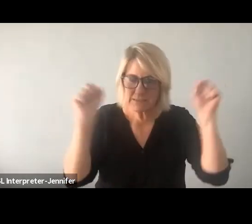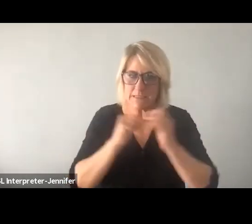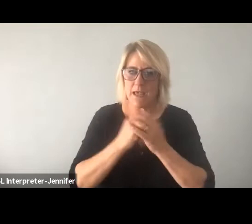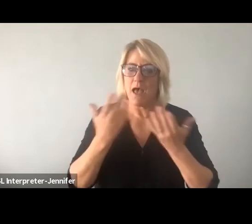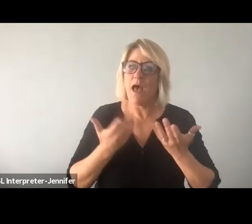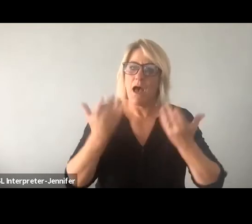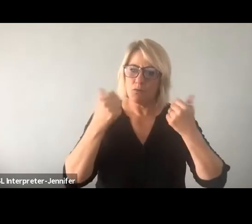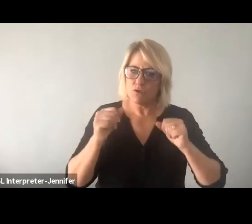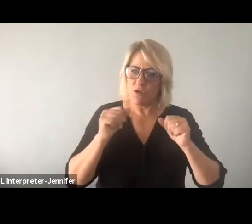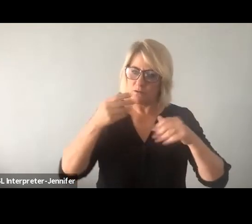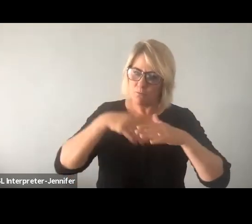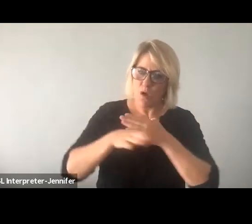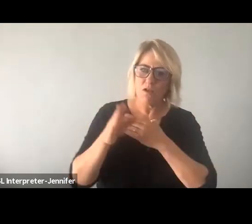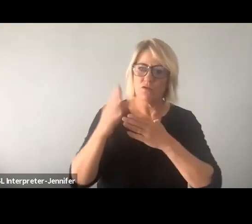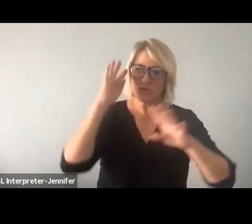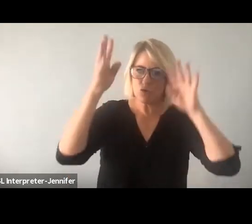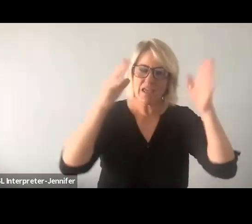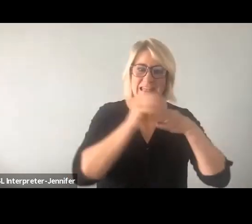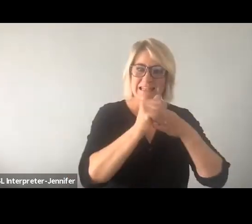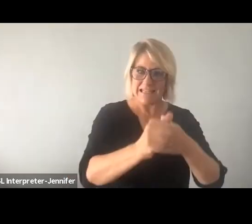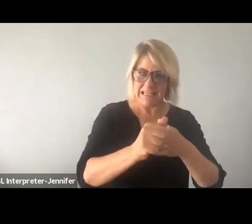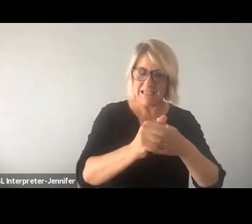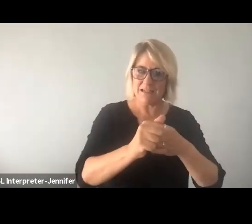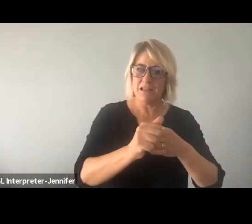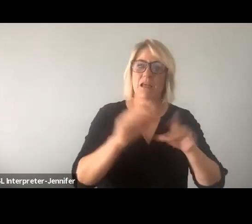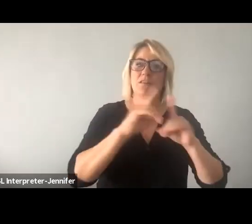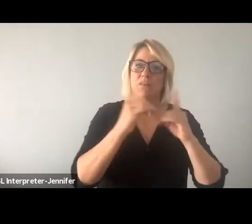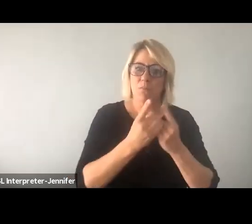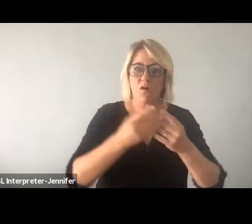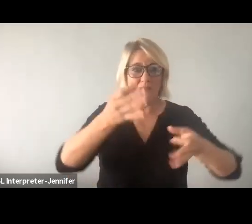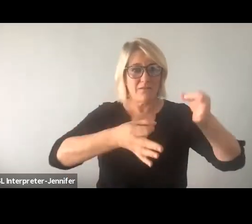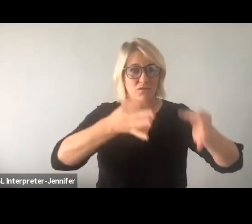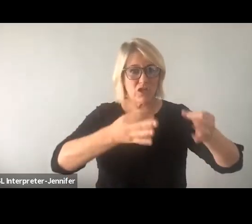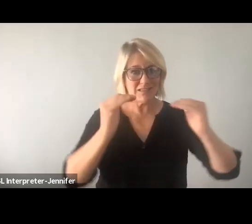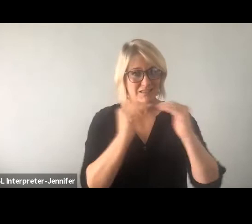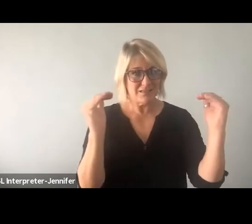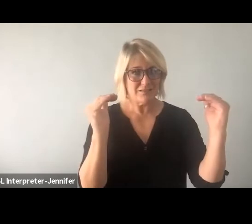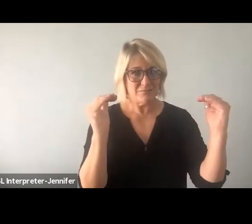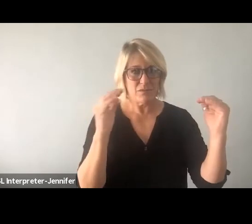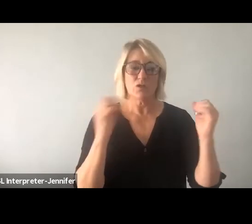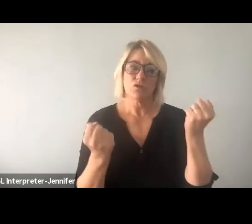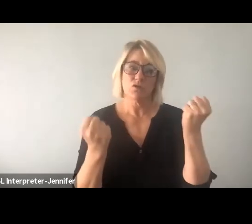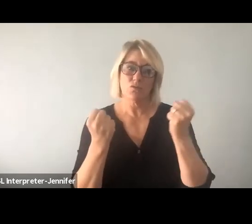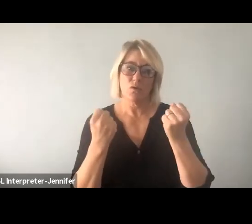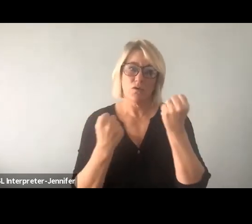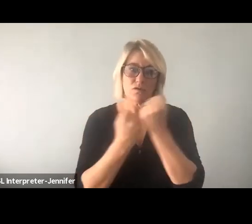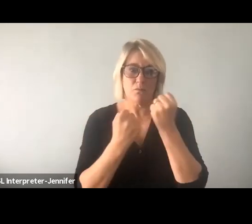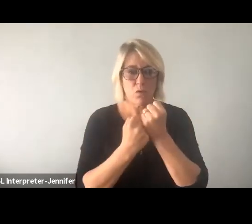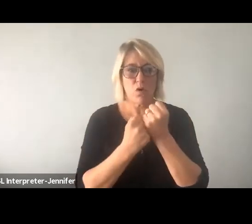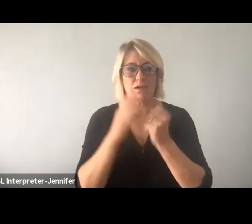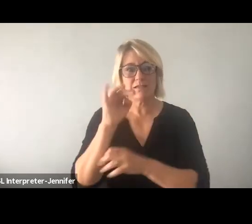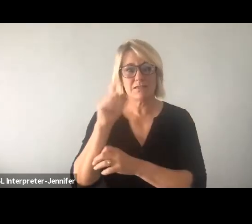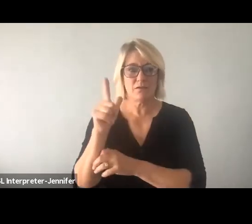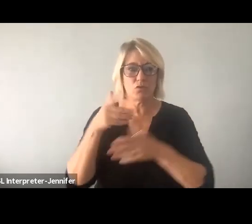lead the Department of Justice's first program to enforce the civil rights of people with disabilities to